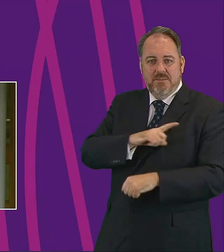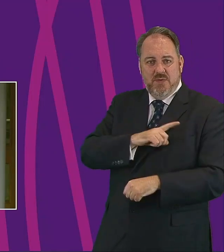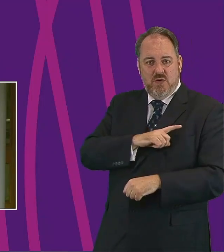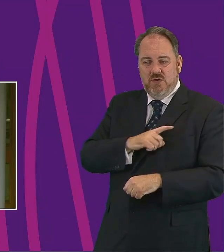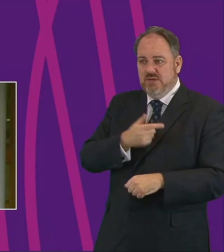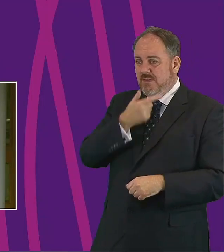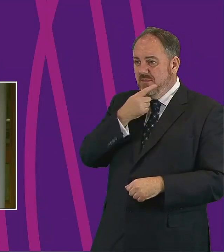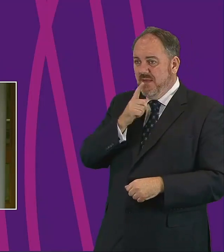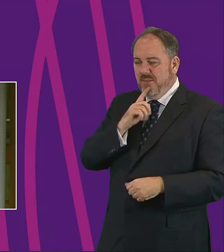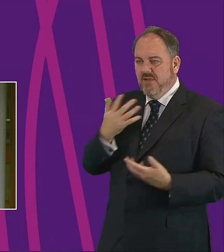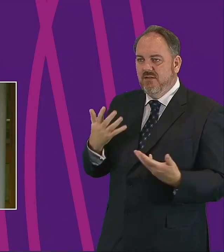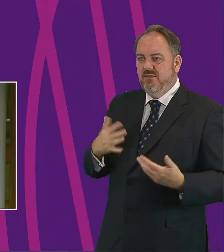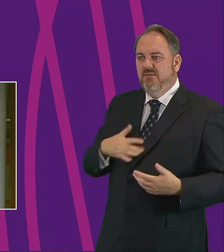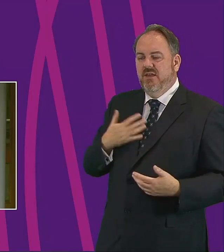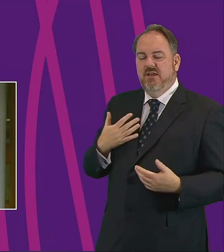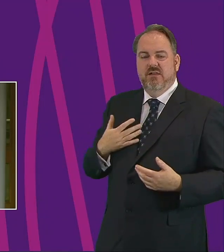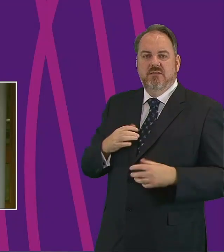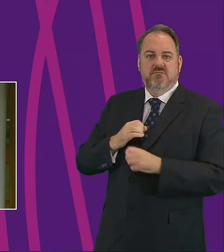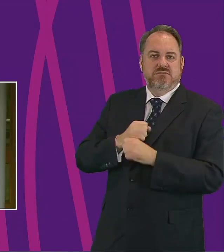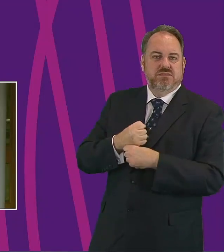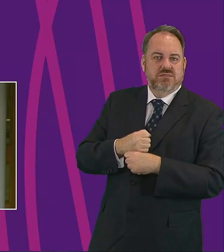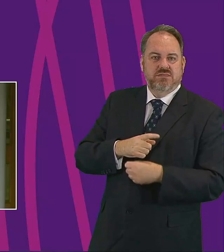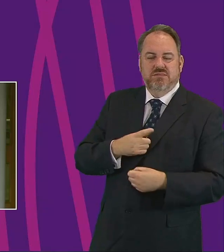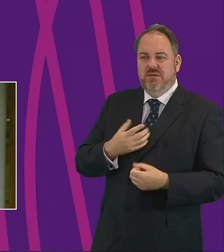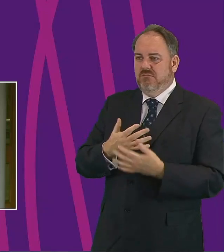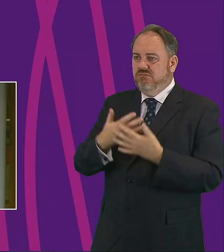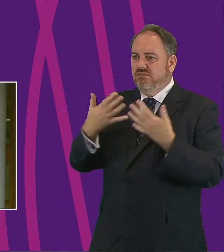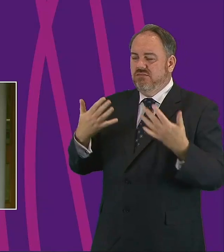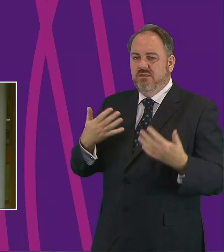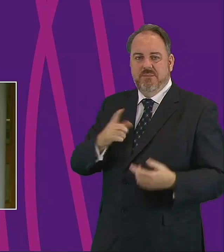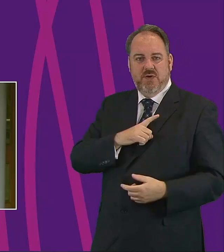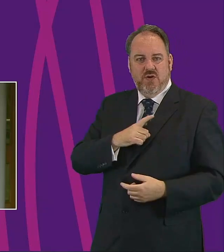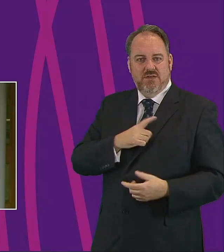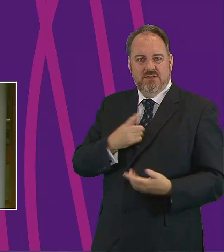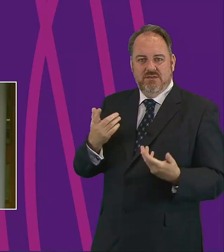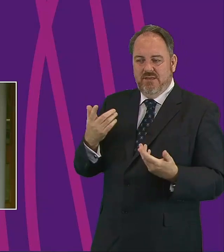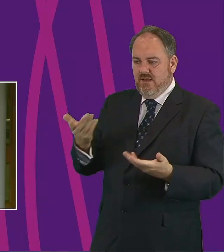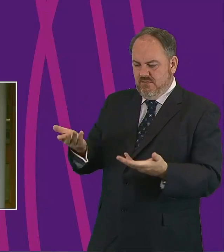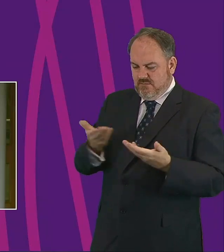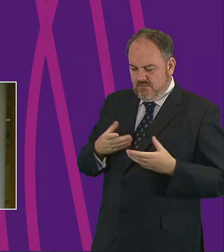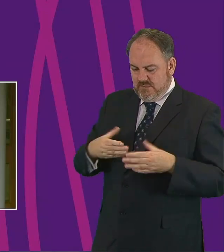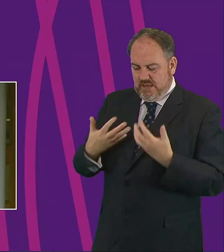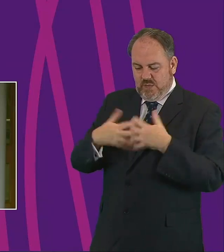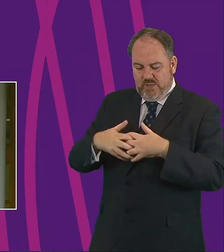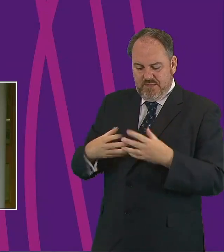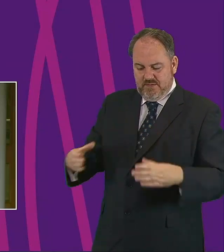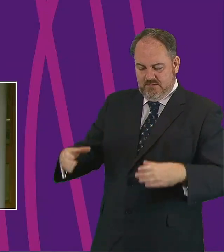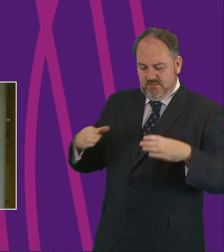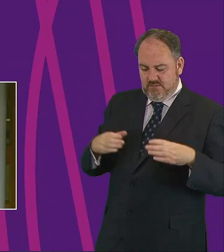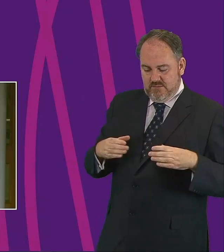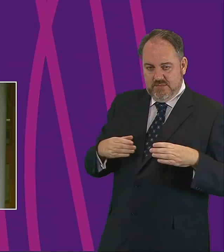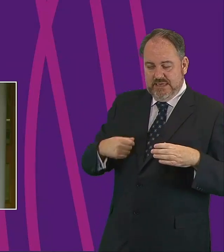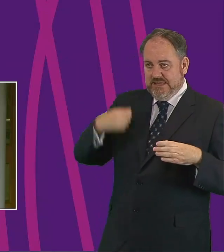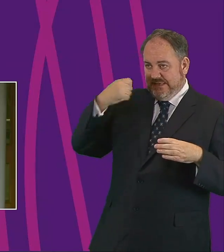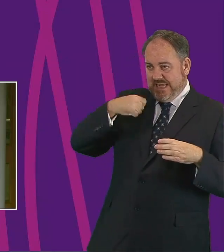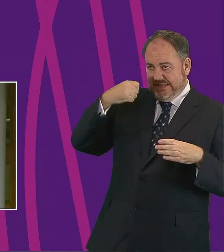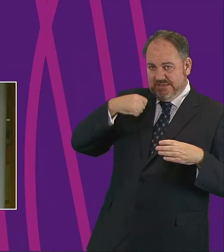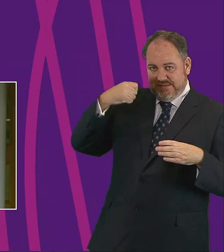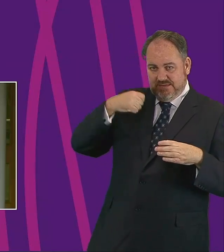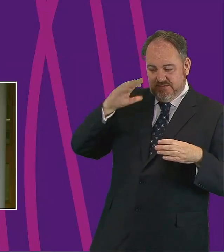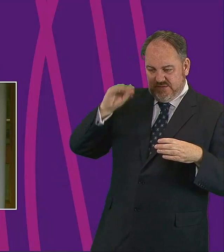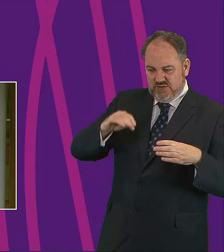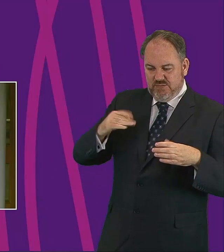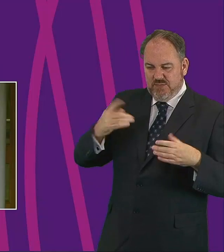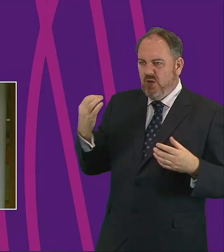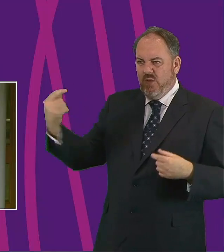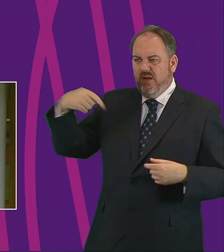let down. I've seen case after case after case. As we move into the winter and as testing needs to be bumped